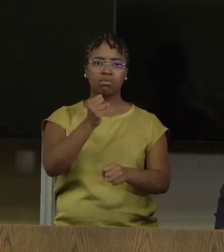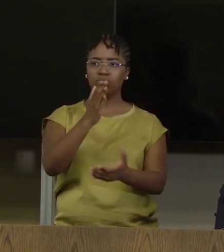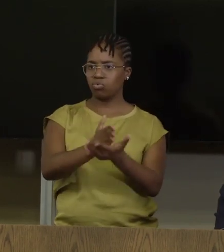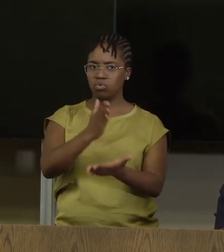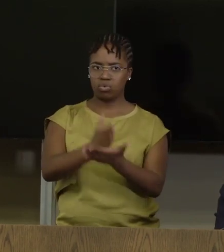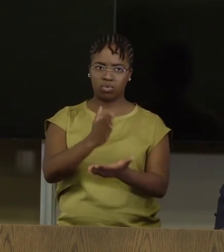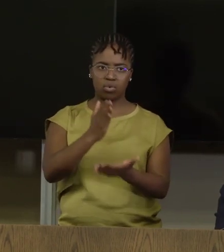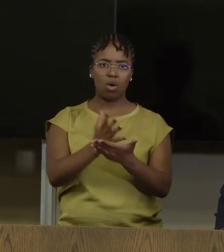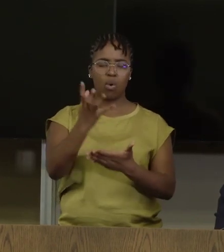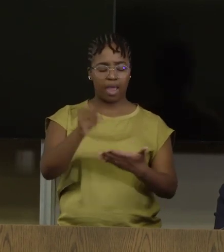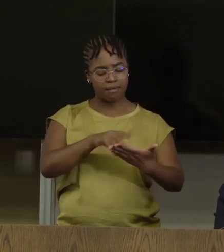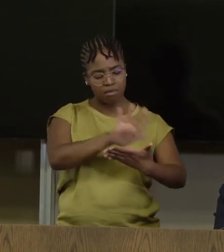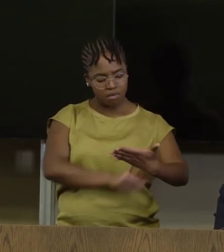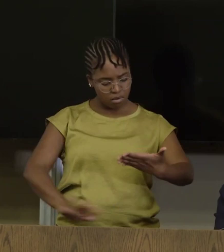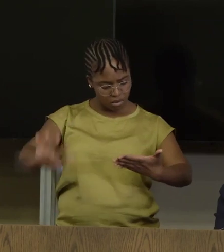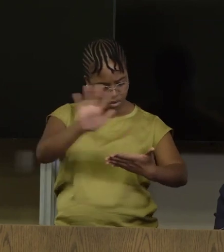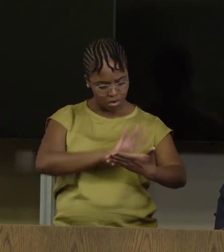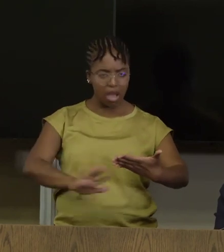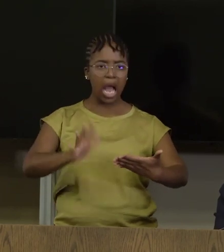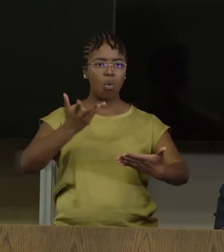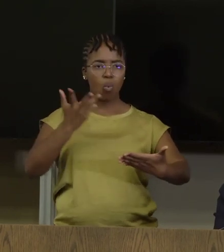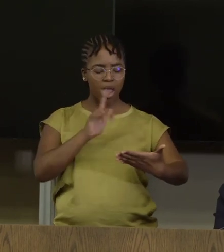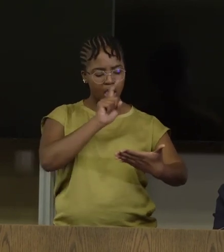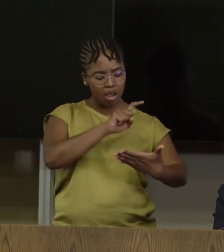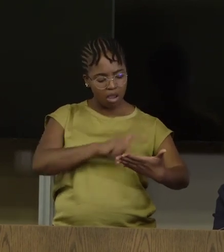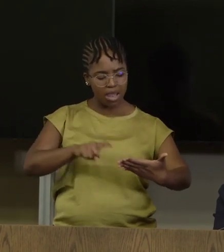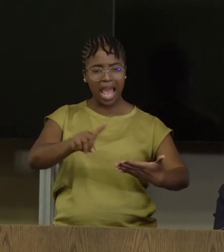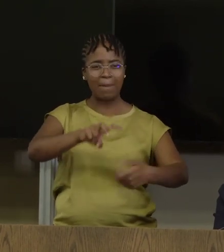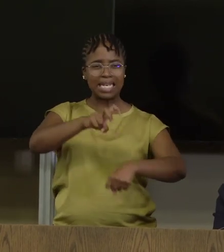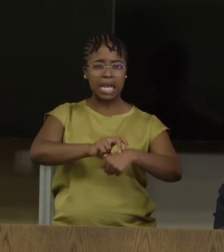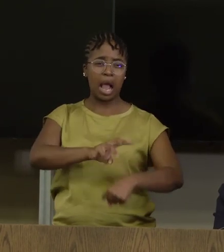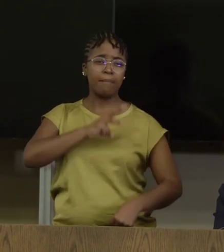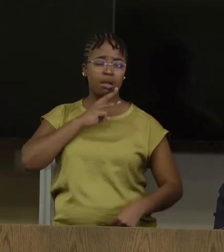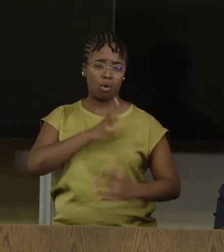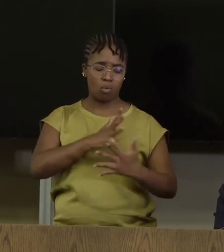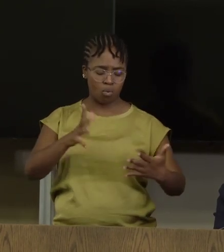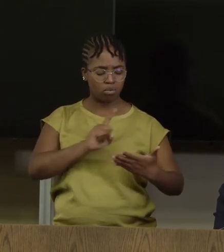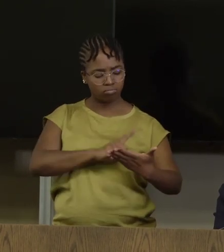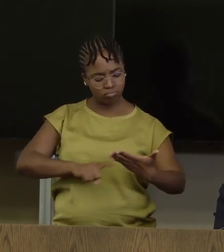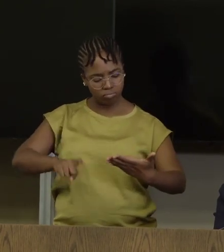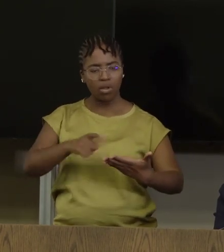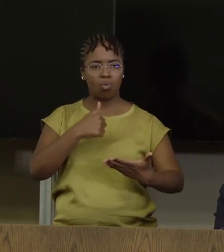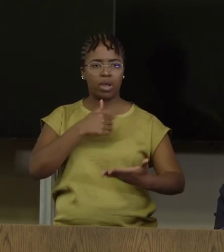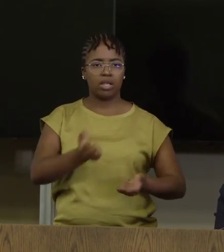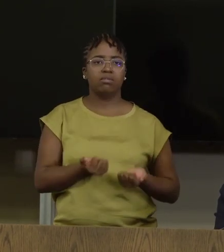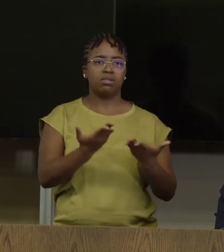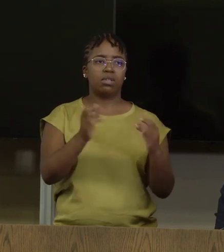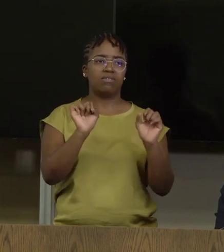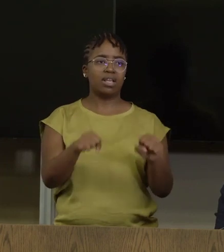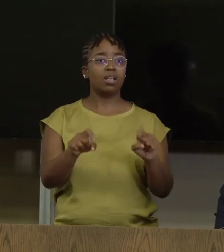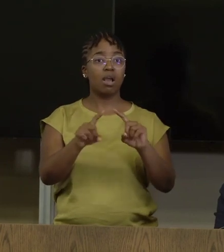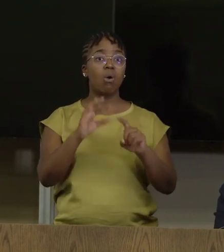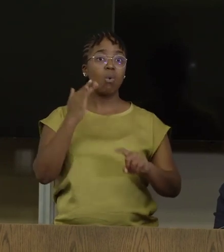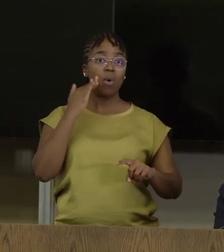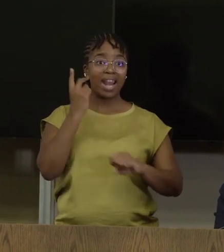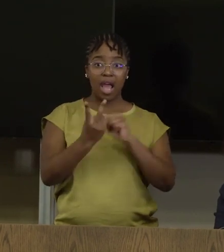have plotted the map and we have plotted all those areas that are in need of water, and we are attending to them gradually. By the time we